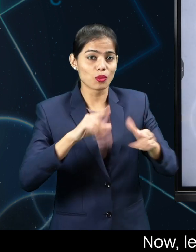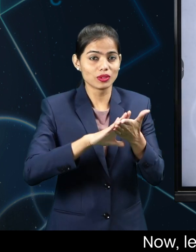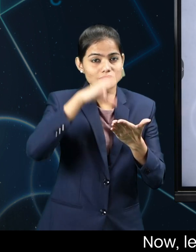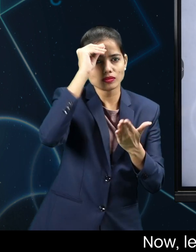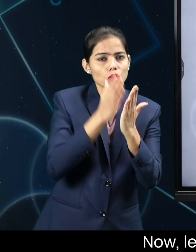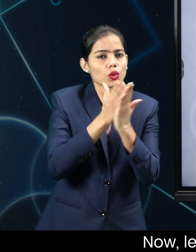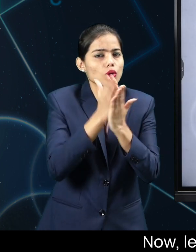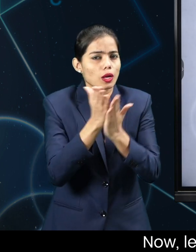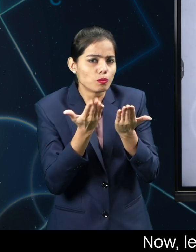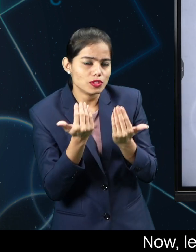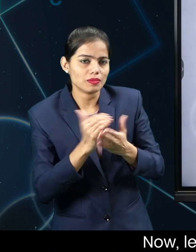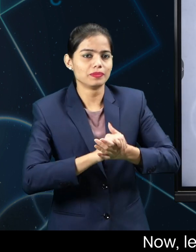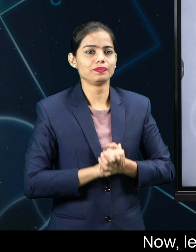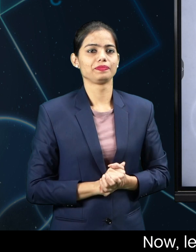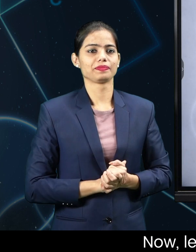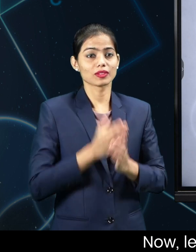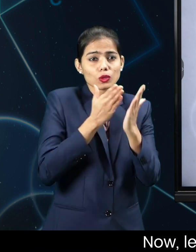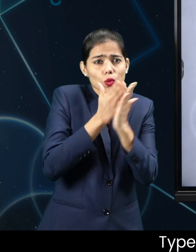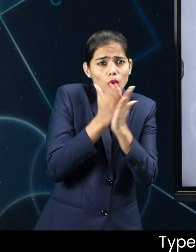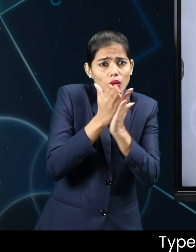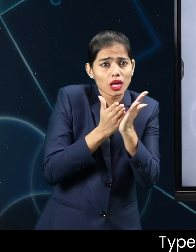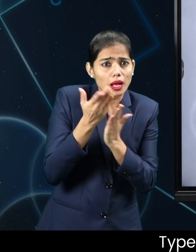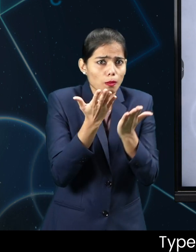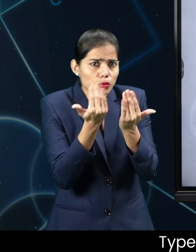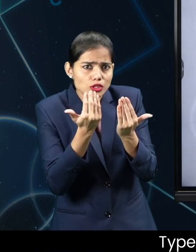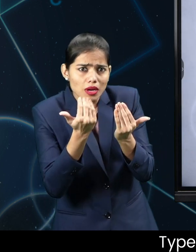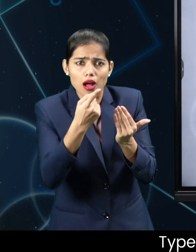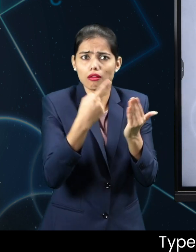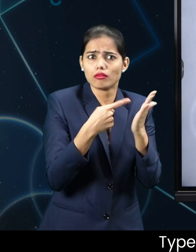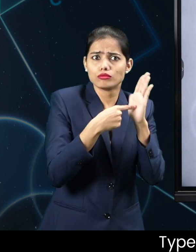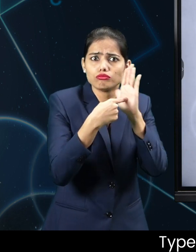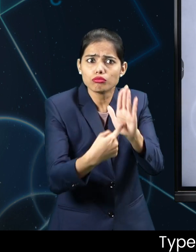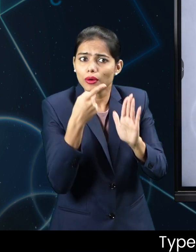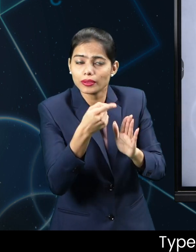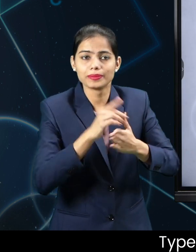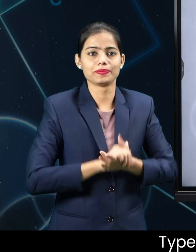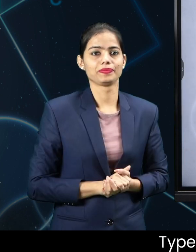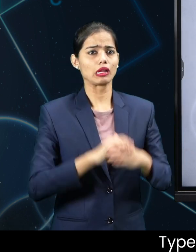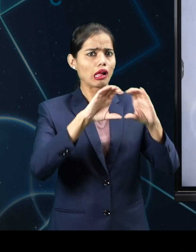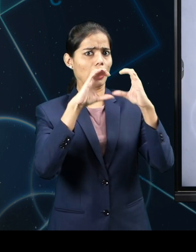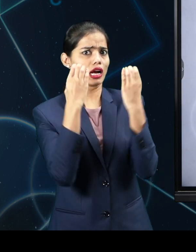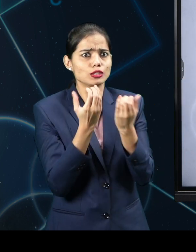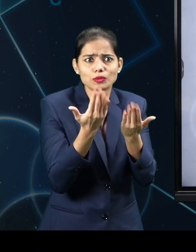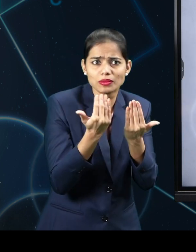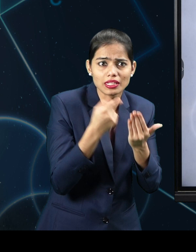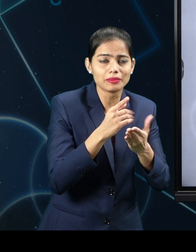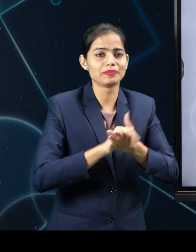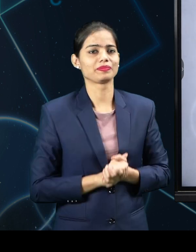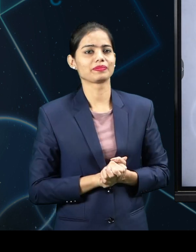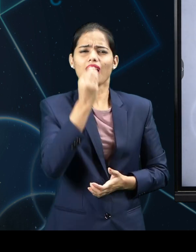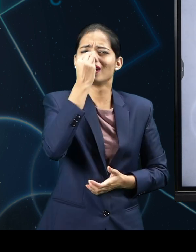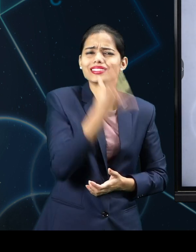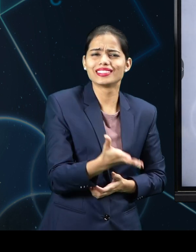Now, let us learn the types of probability. Types of probability approaches are classical